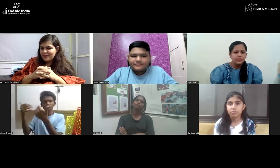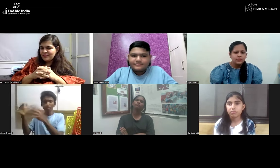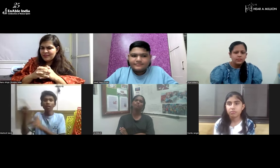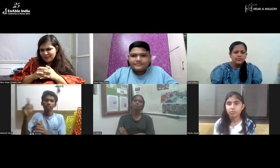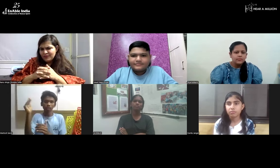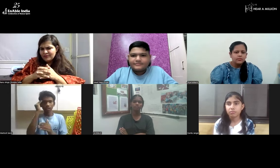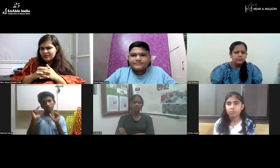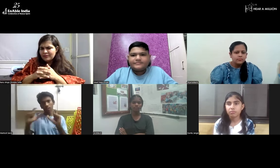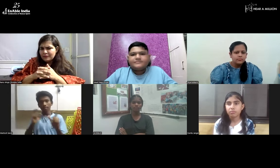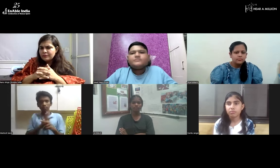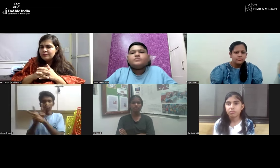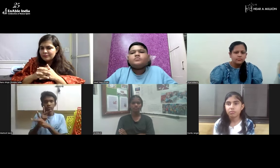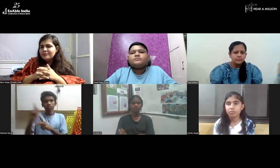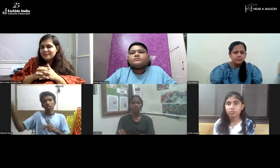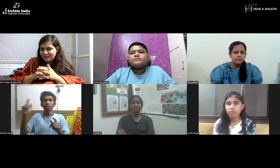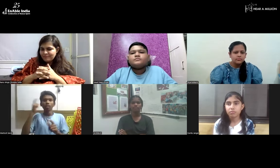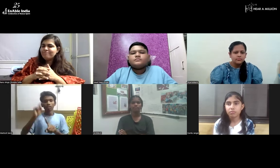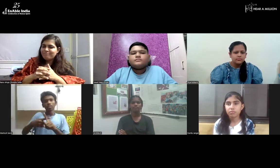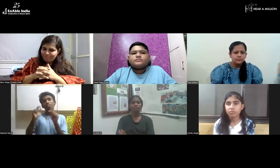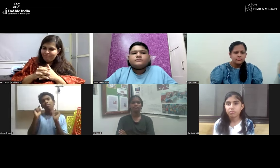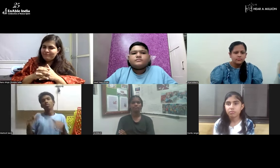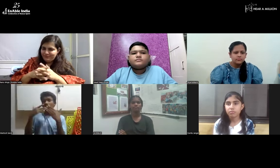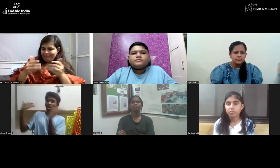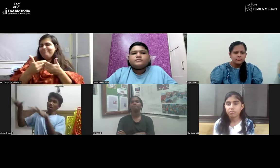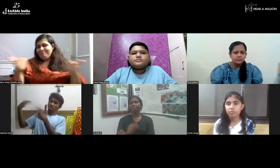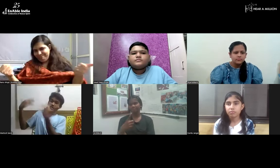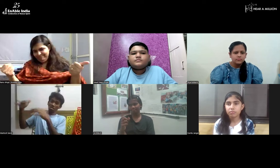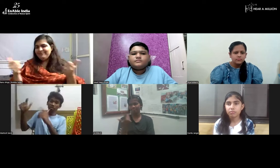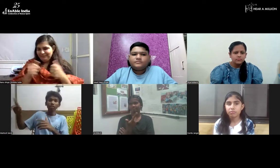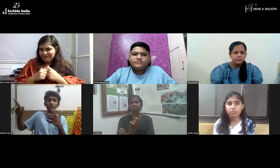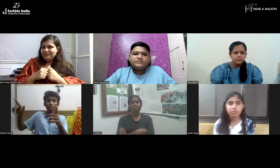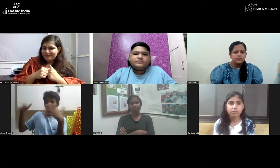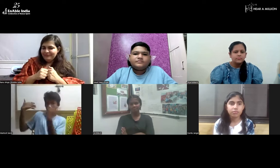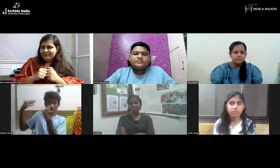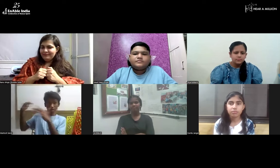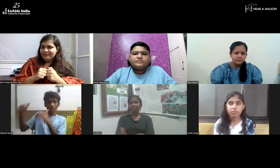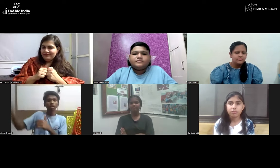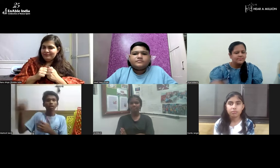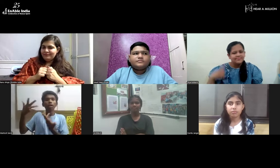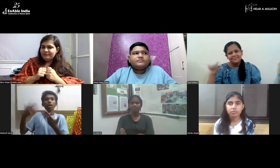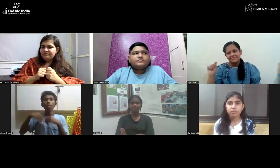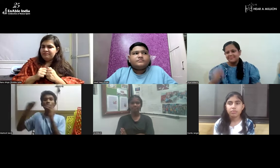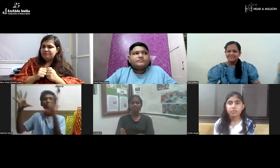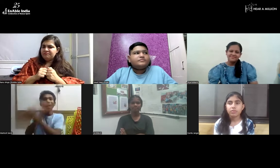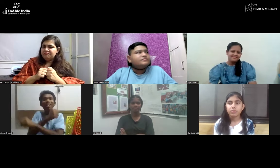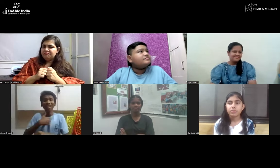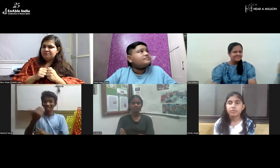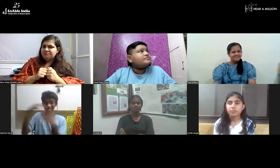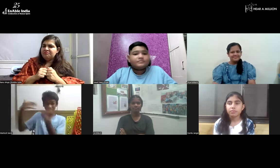thing in your circle, and yeah, keep supporting each other.